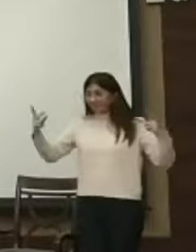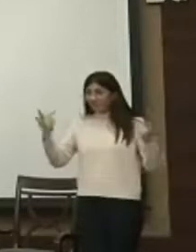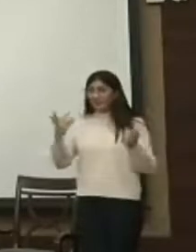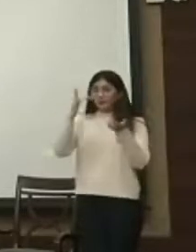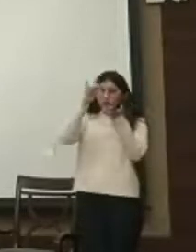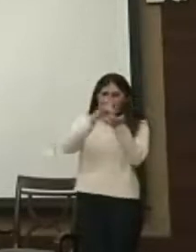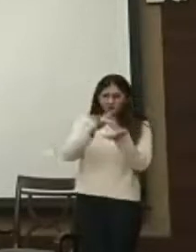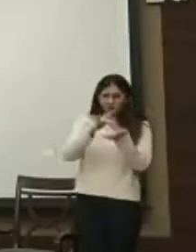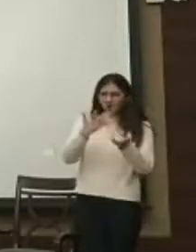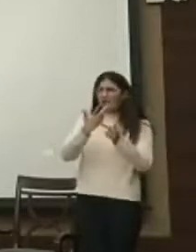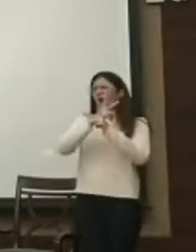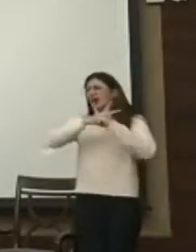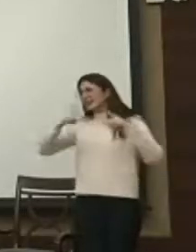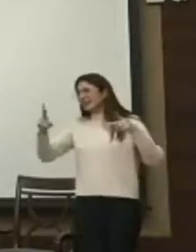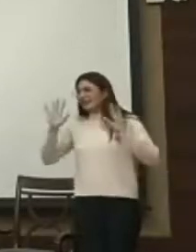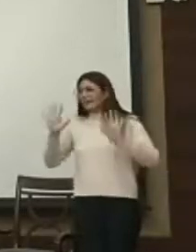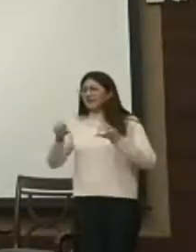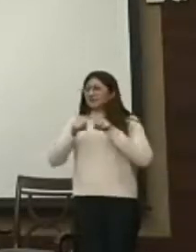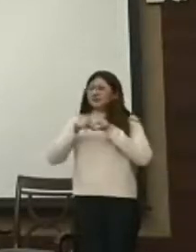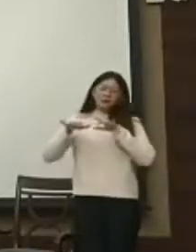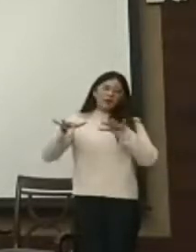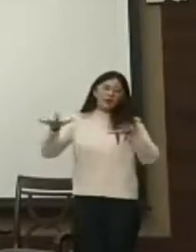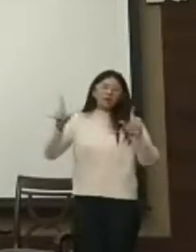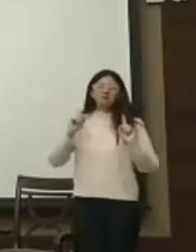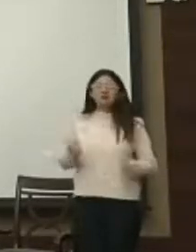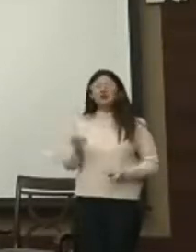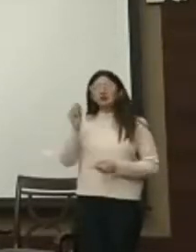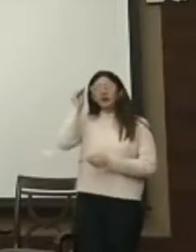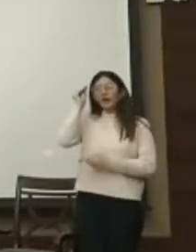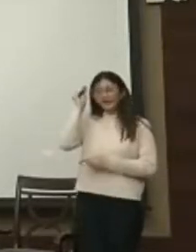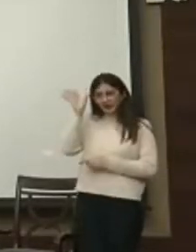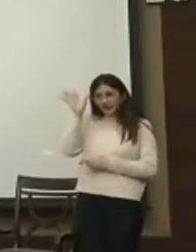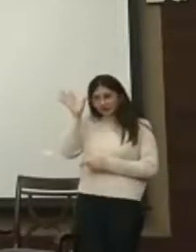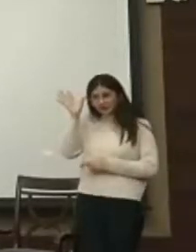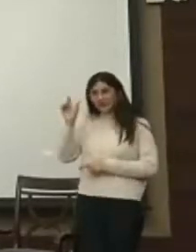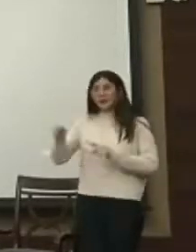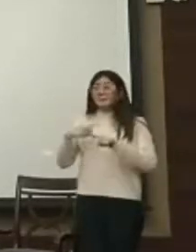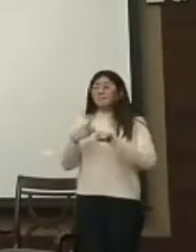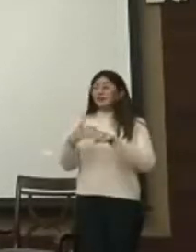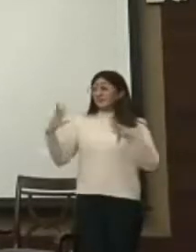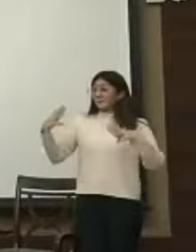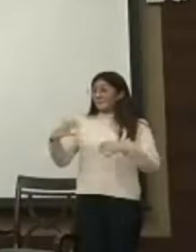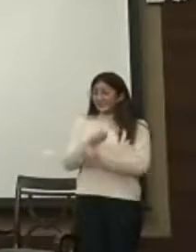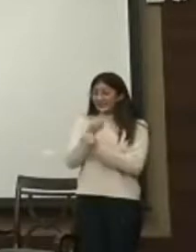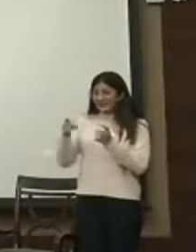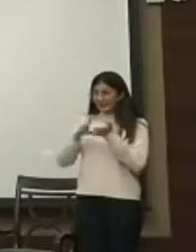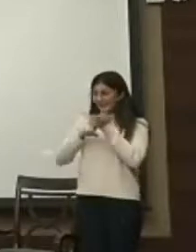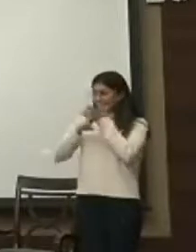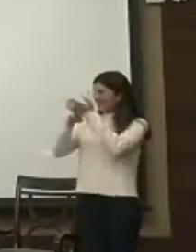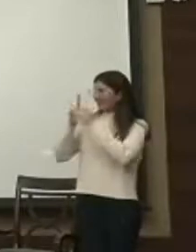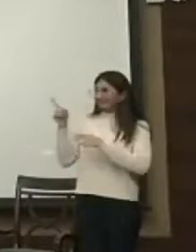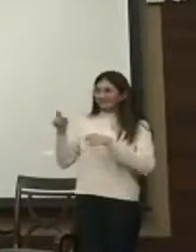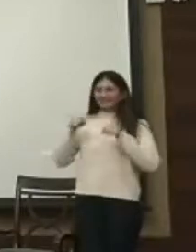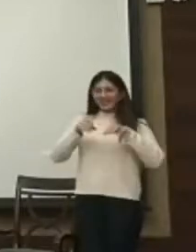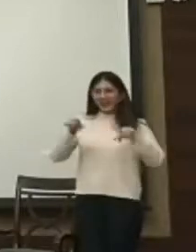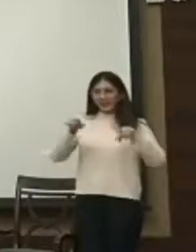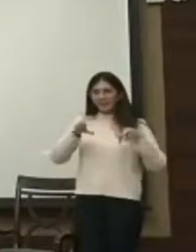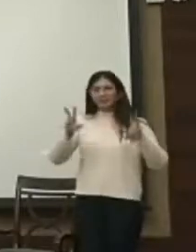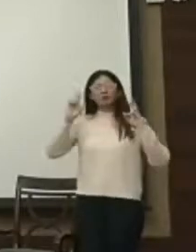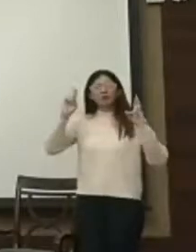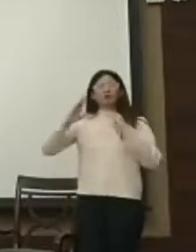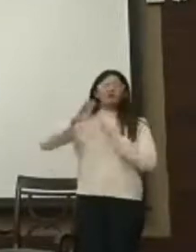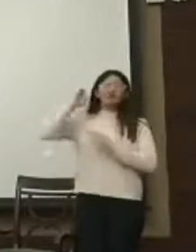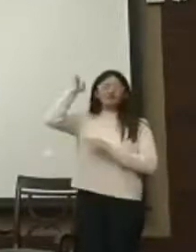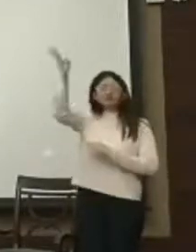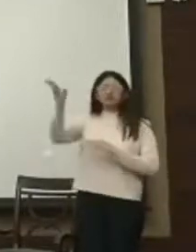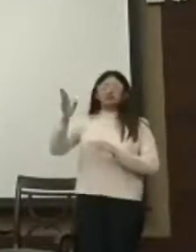key drivers in spreading awareness, and I'm confident that the Missing Millions campaign will go a long way in achieving the